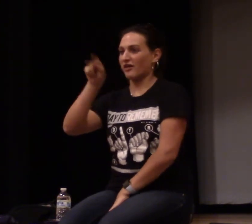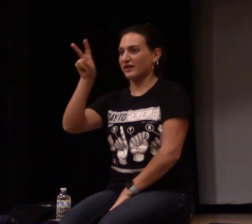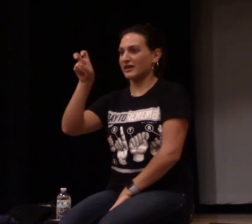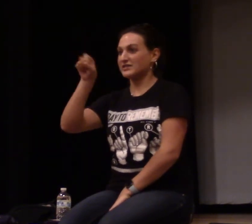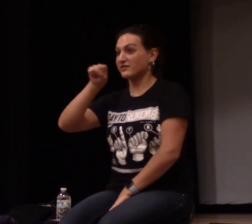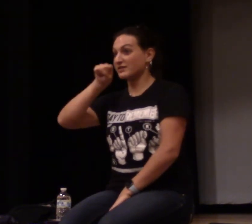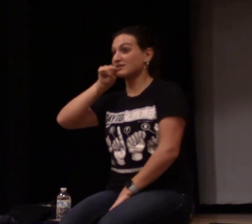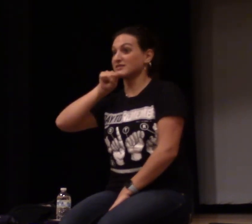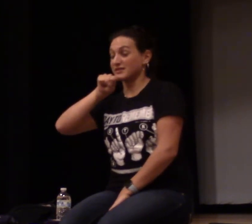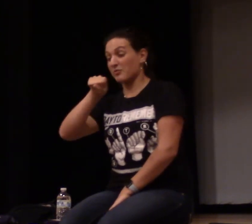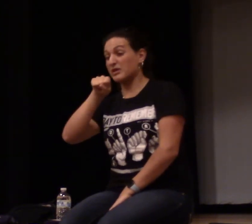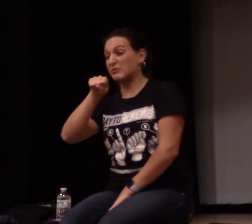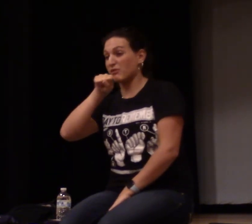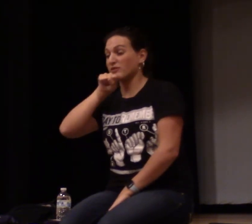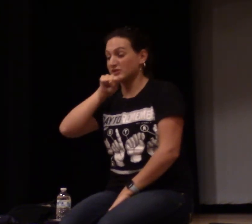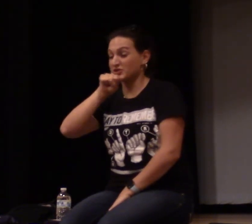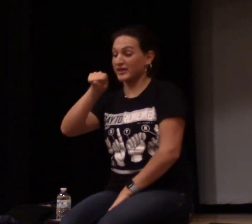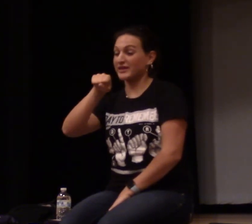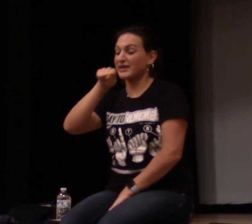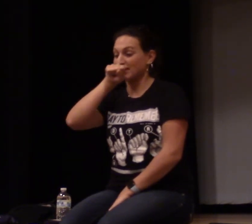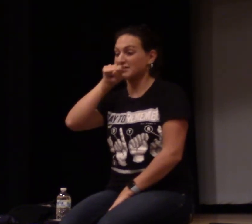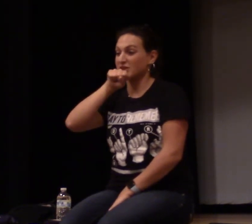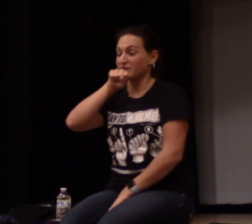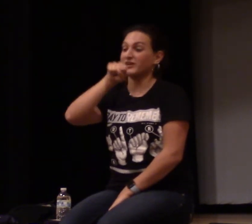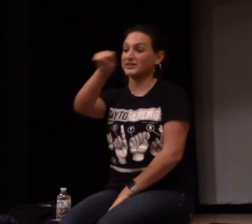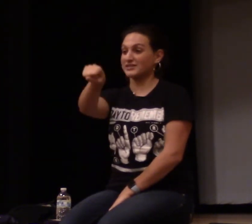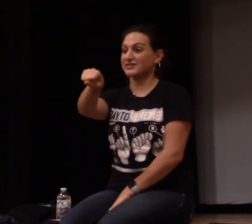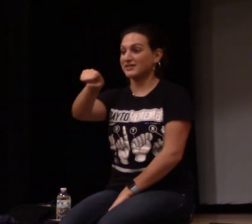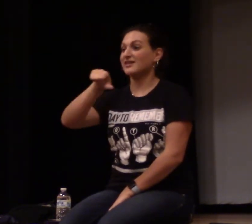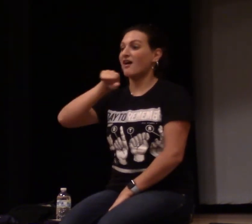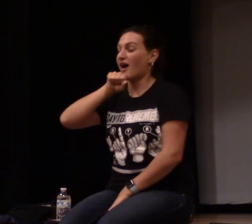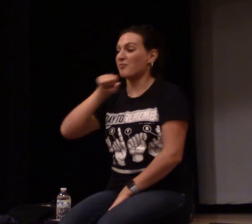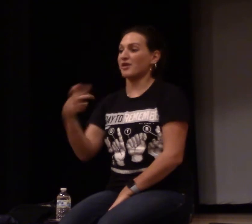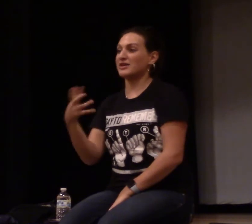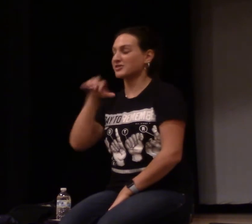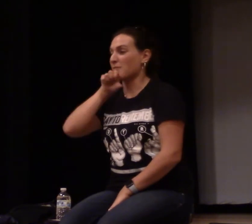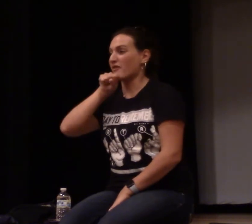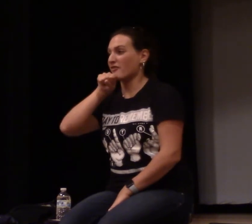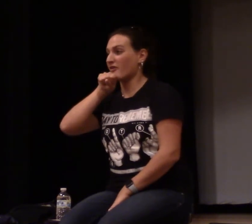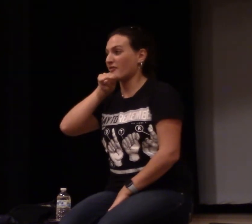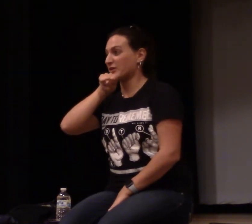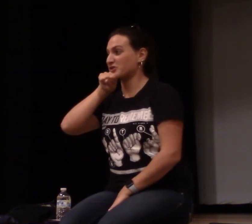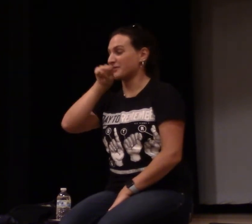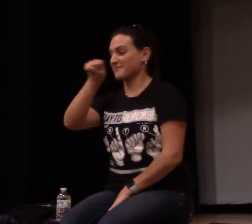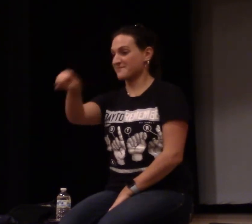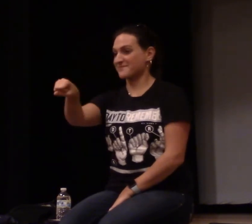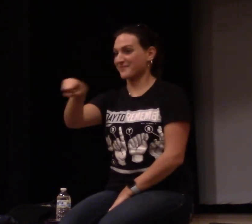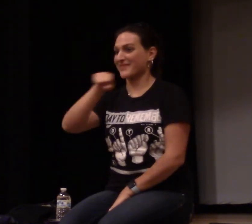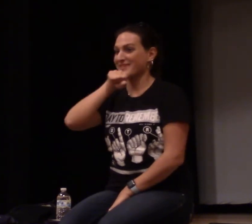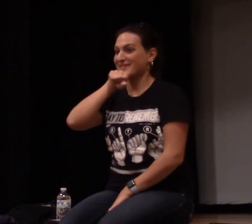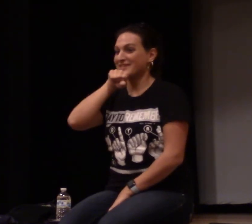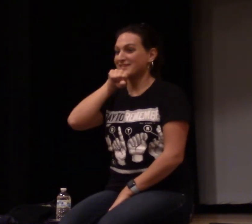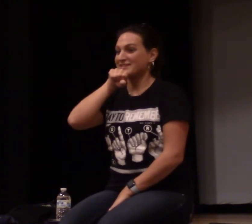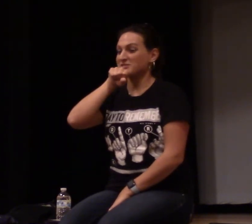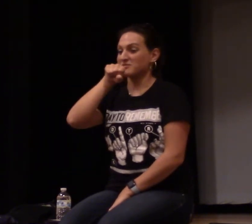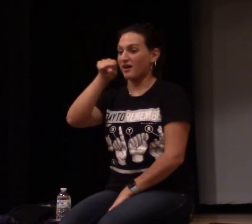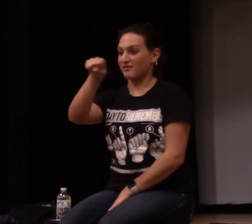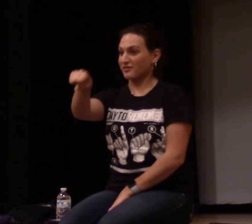kiss fist because some people legit kiss their fist. But I just come off my chin. So love, and